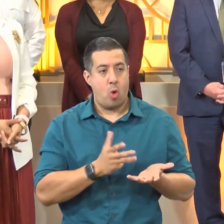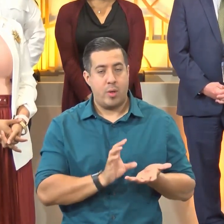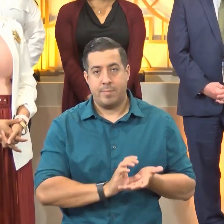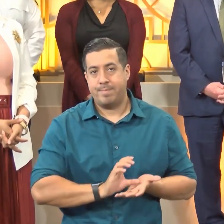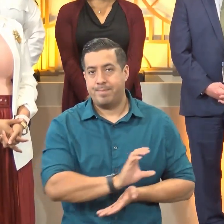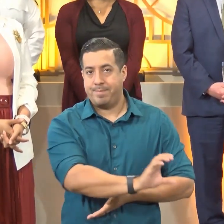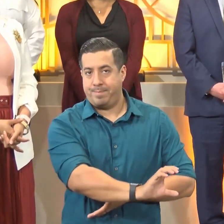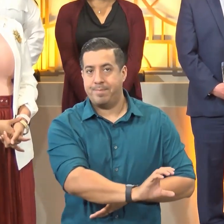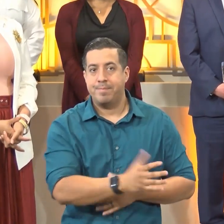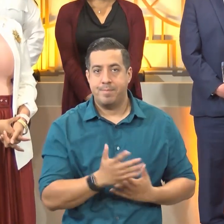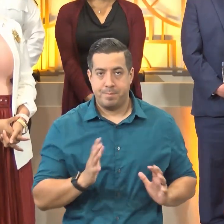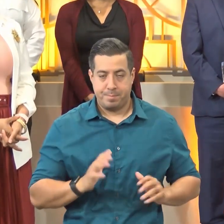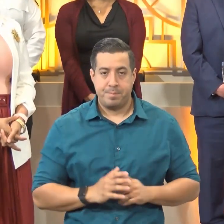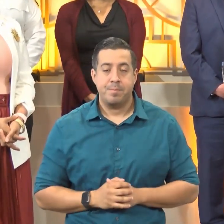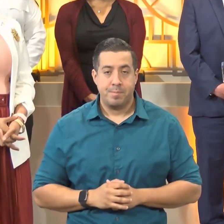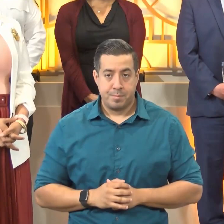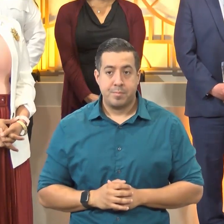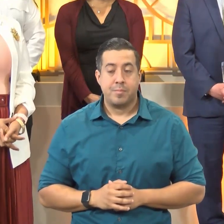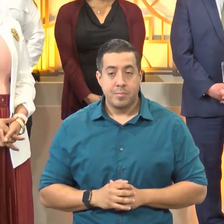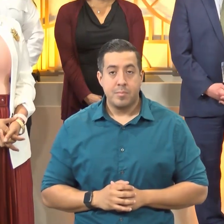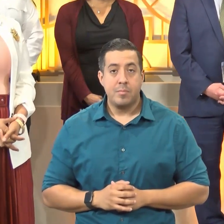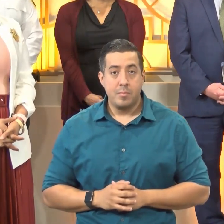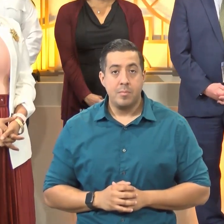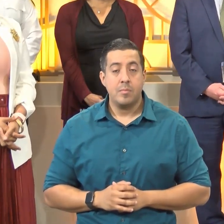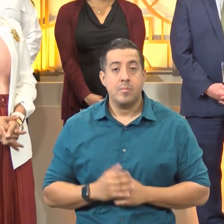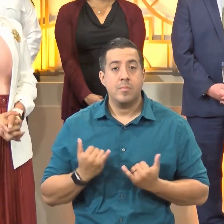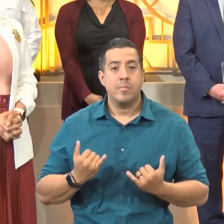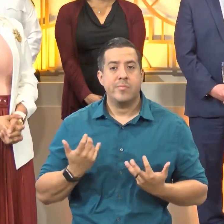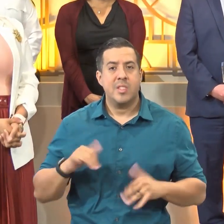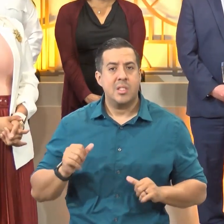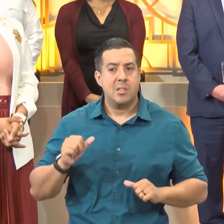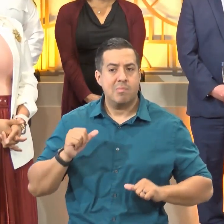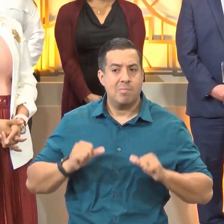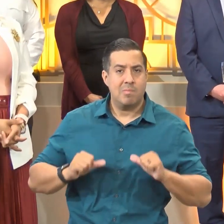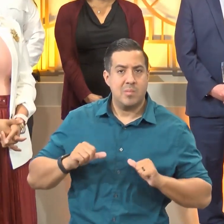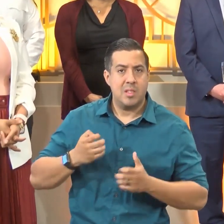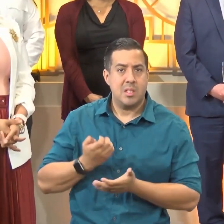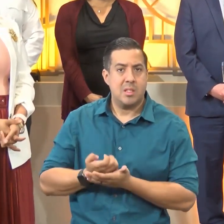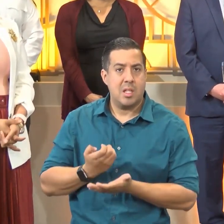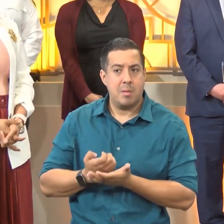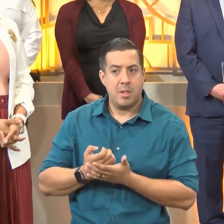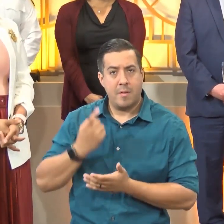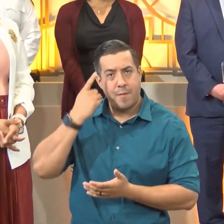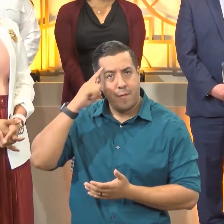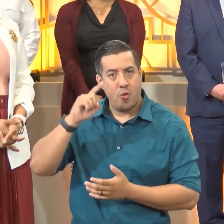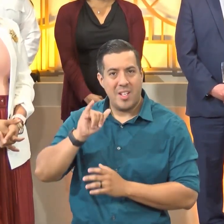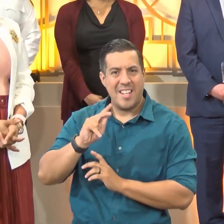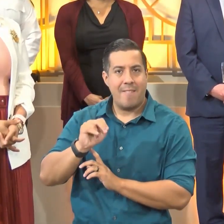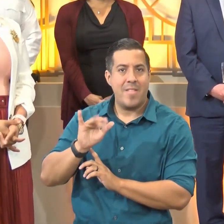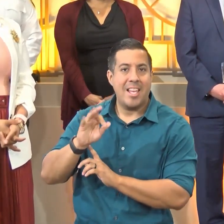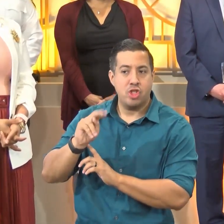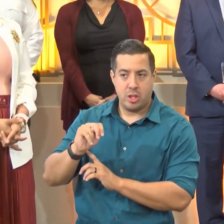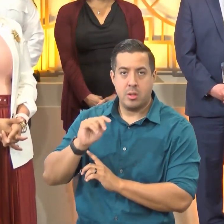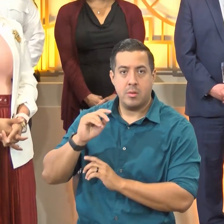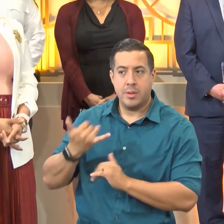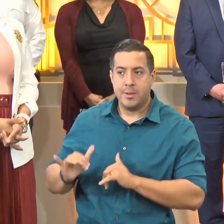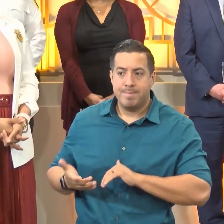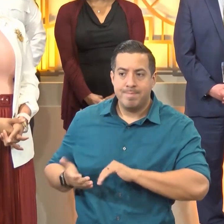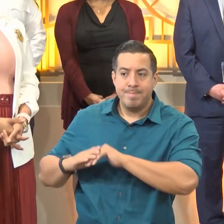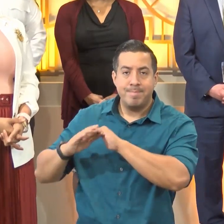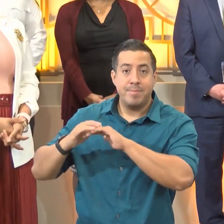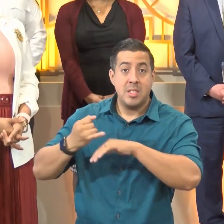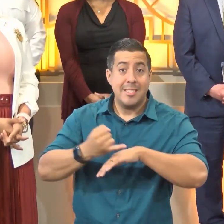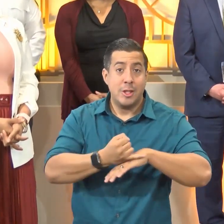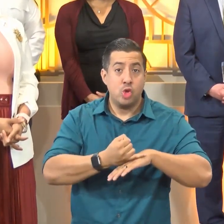committed. Significant uncertainty remains in the economy with inflation rates surging, interest rates